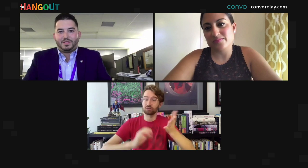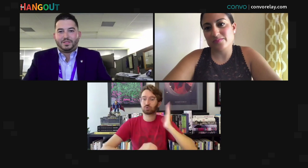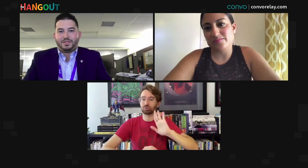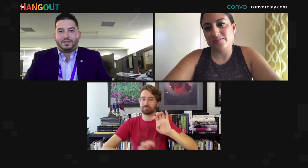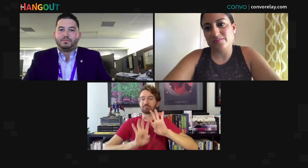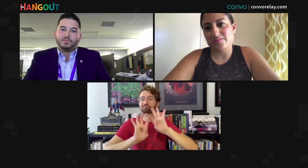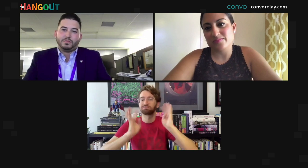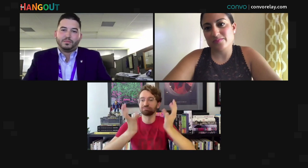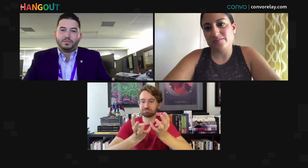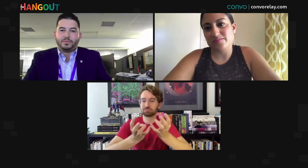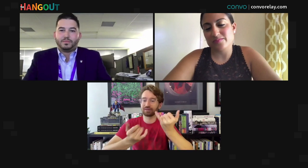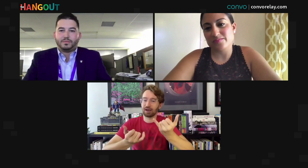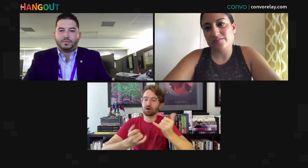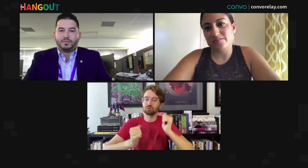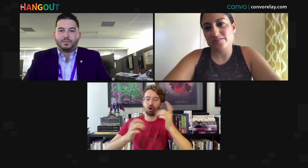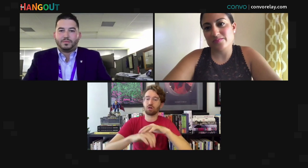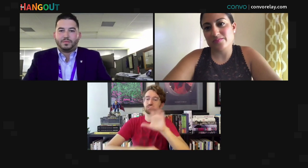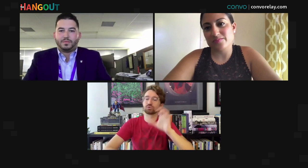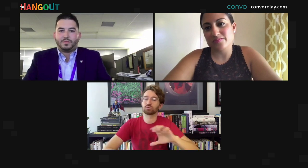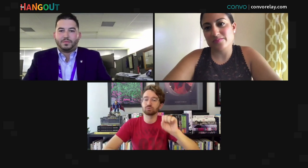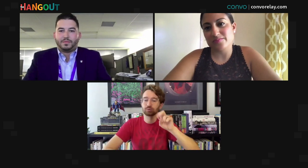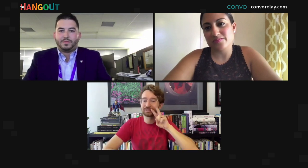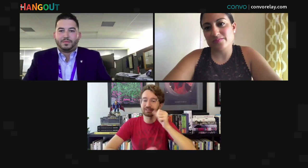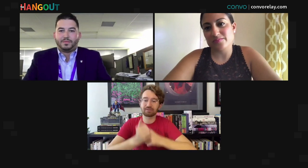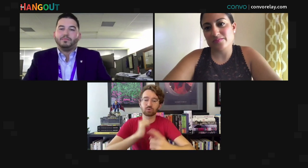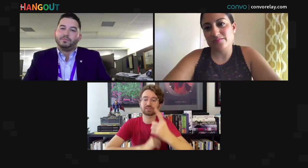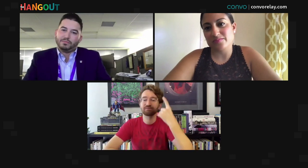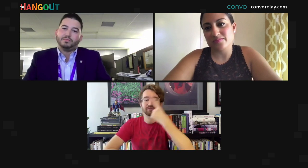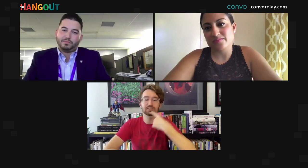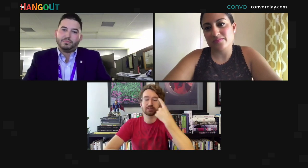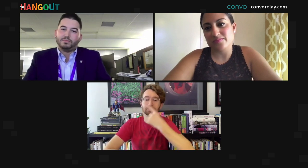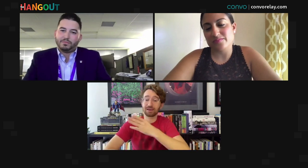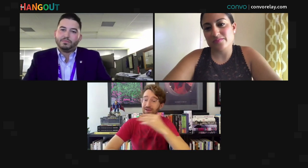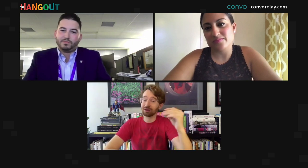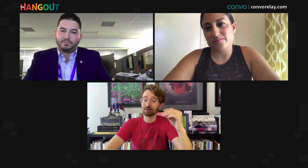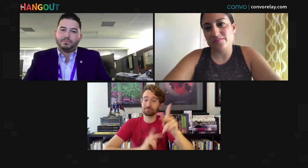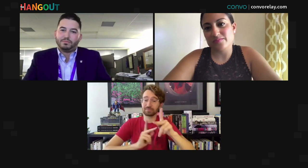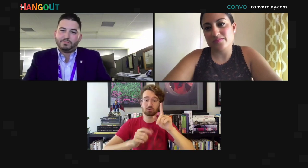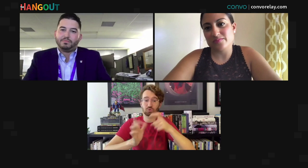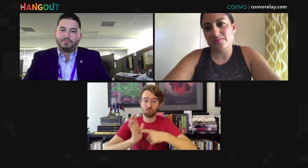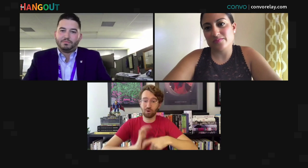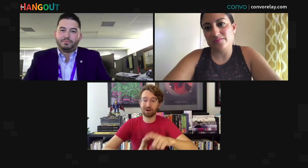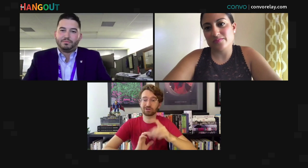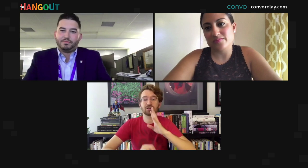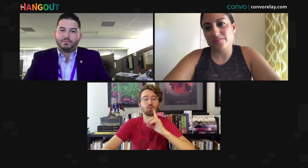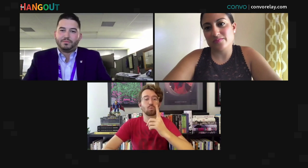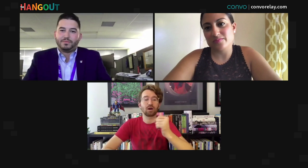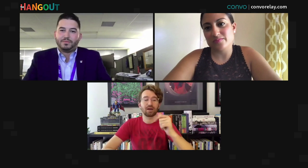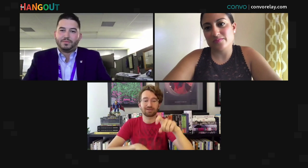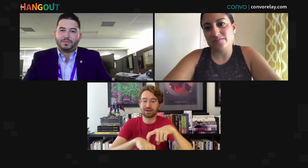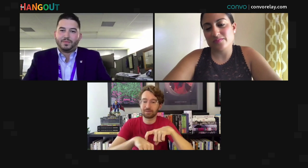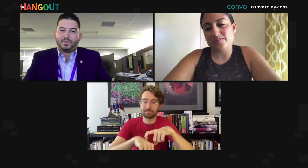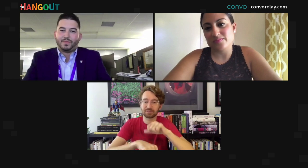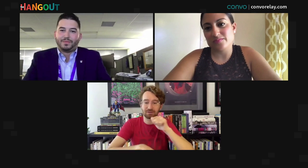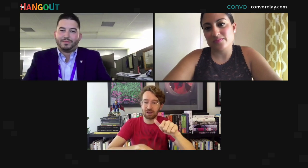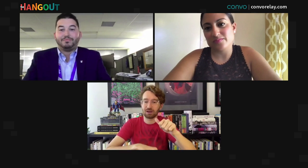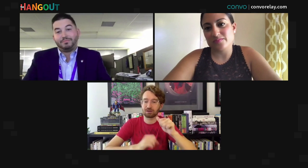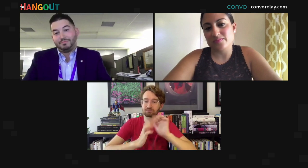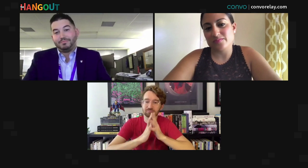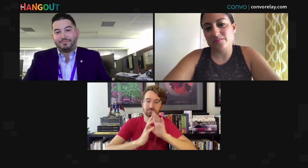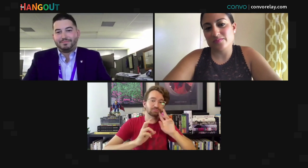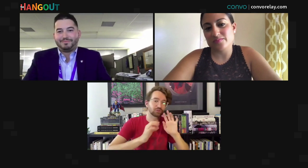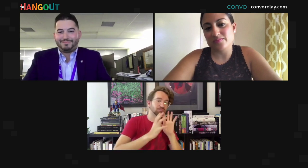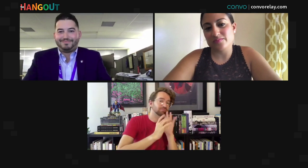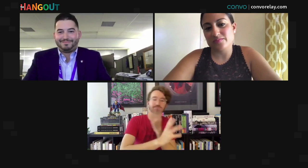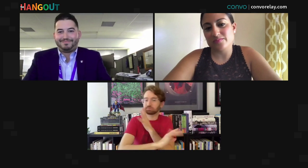difficult to lip read. And we had side meetings and everything was on Zoom. So I could see people's faces and people